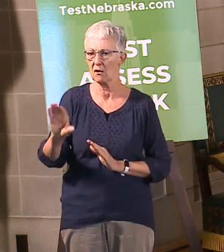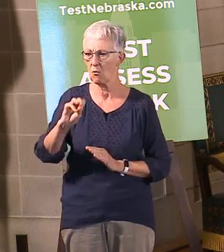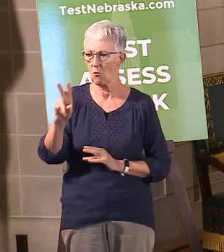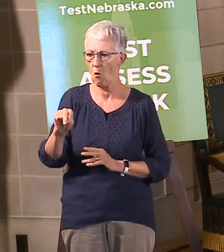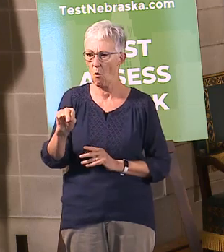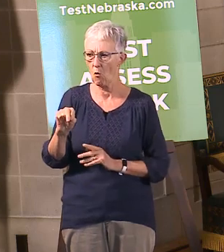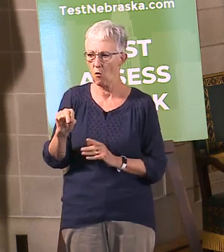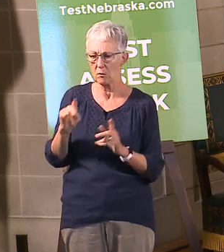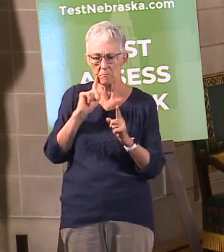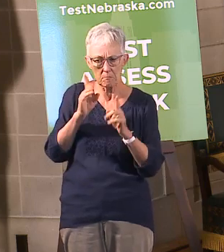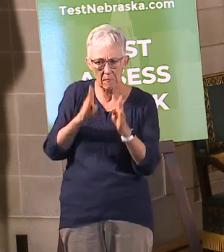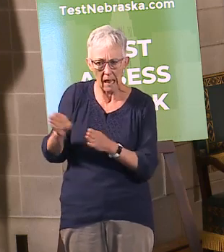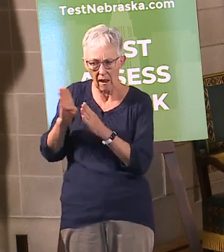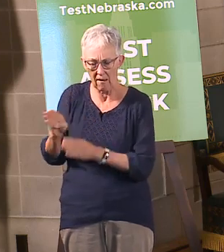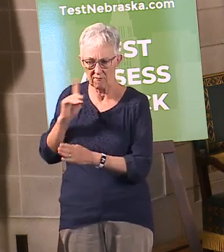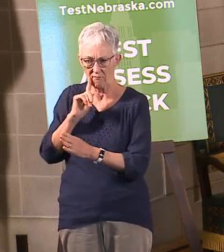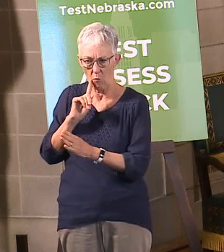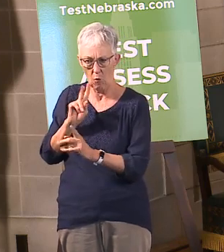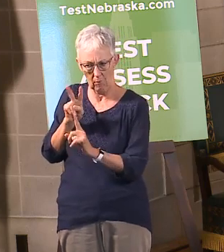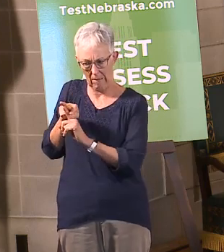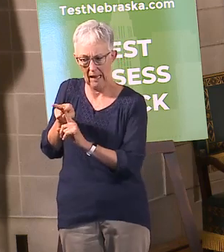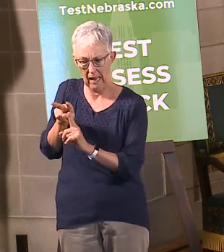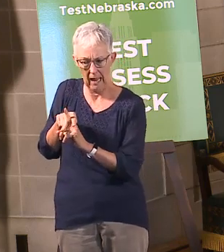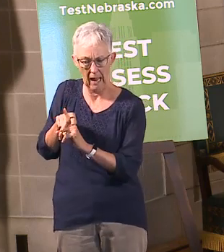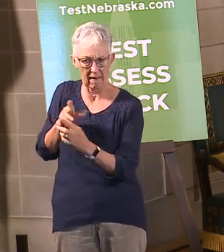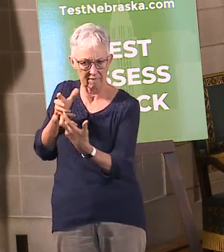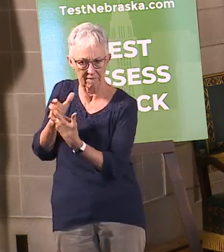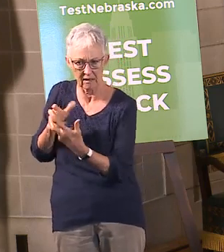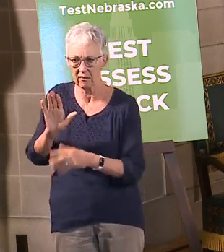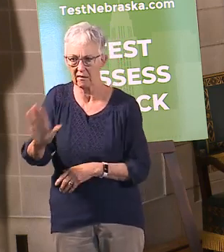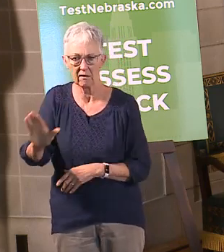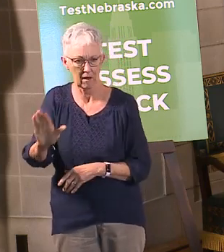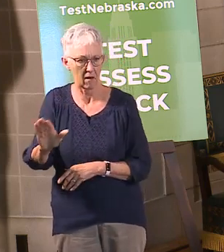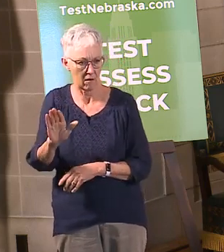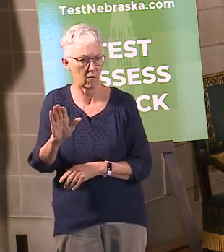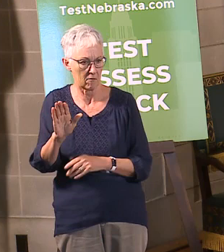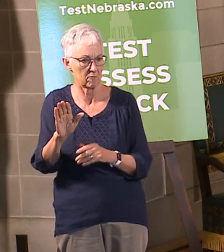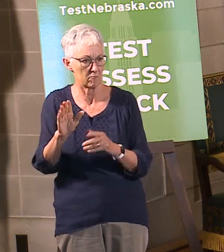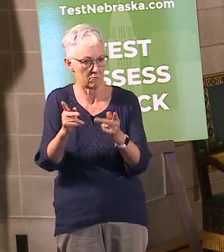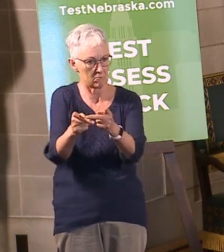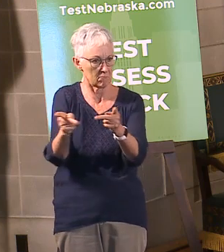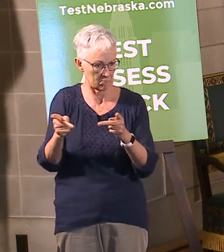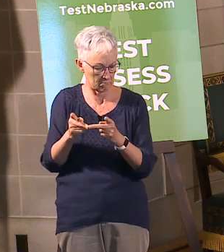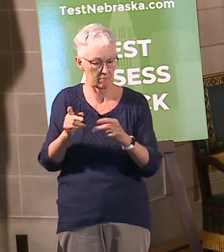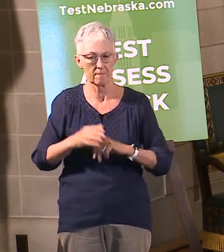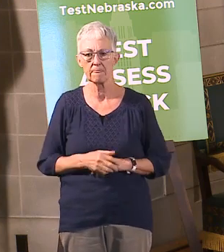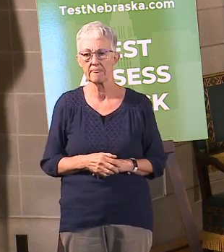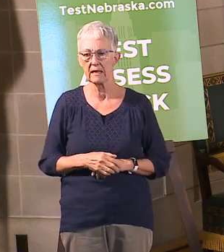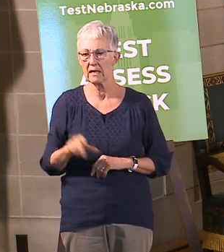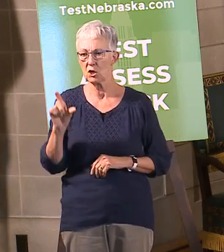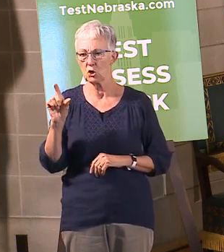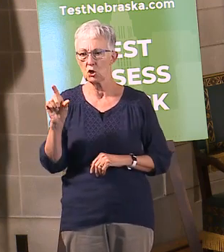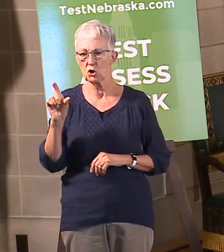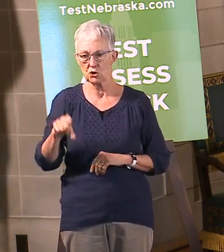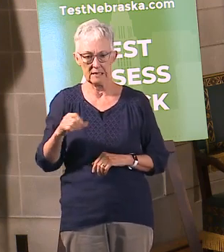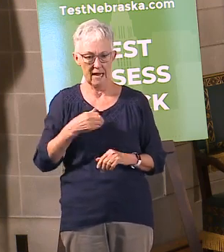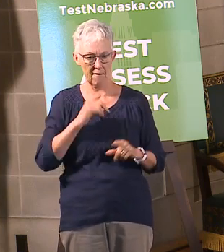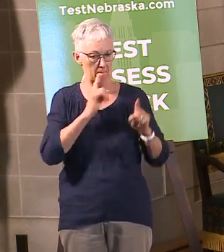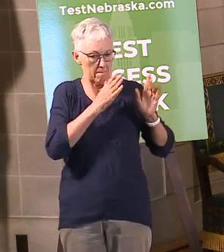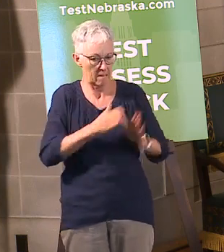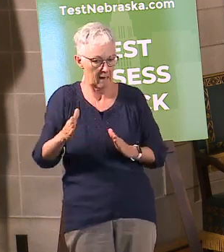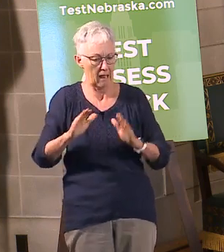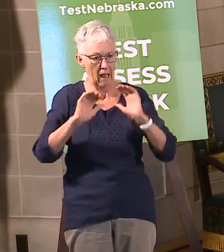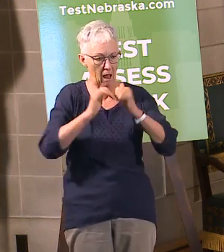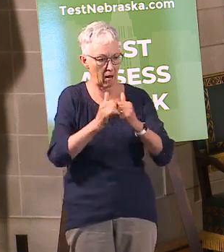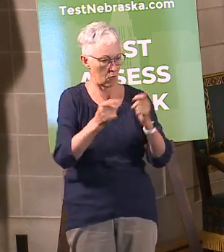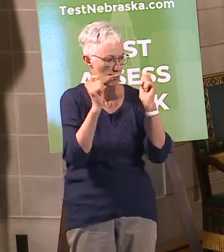The tool includes key areas that facilities should consider in their planning, including rapid identification and